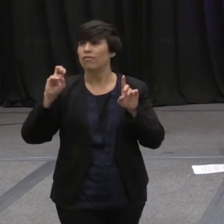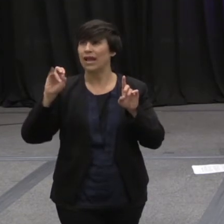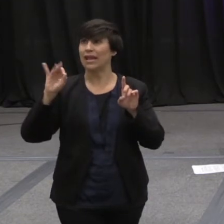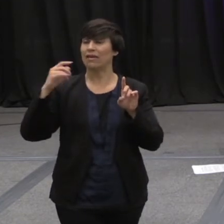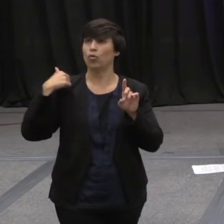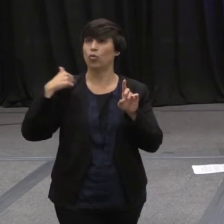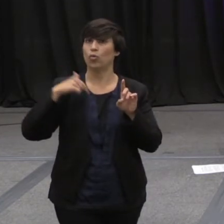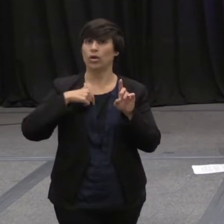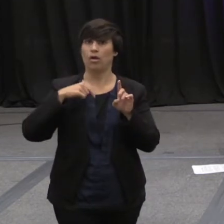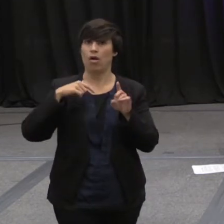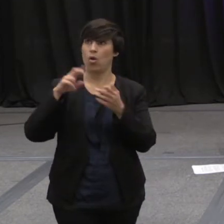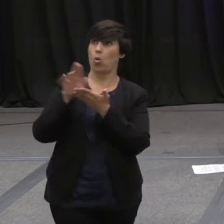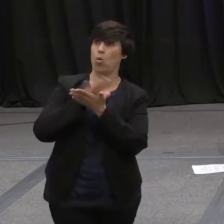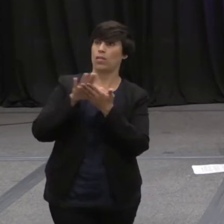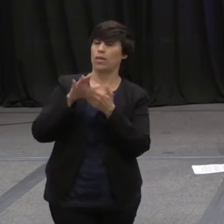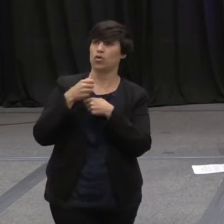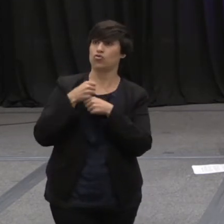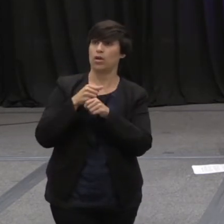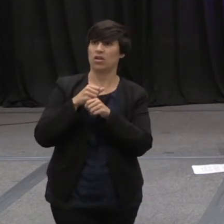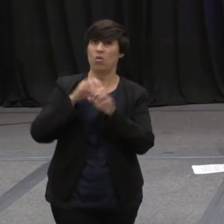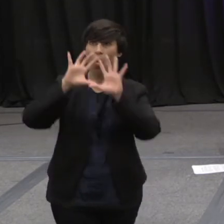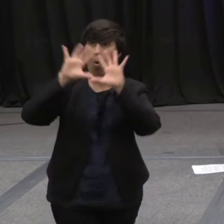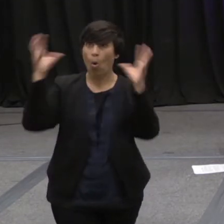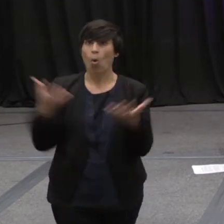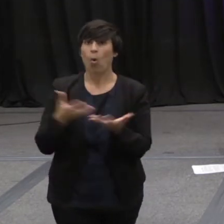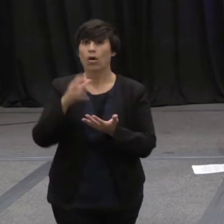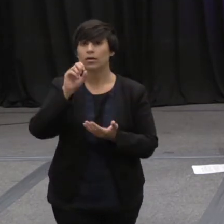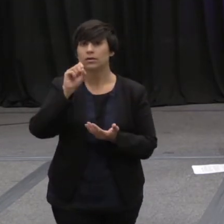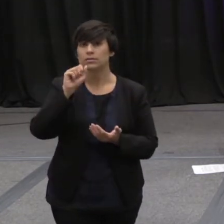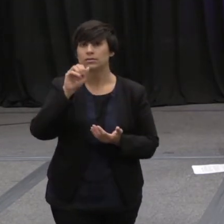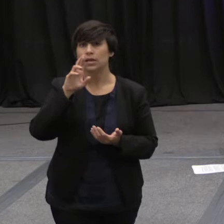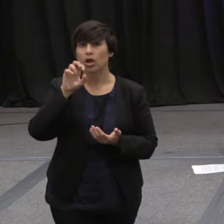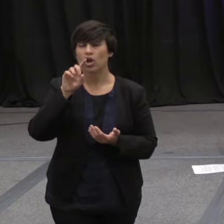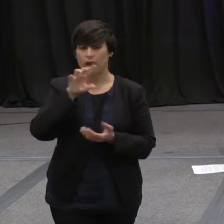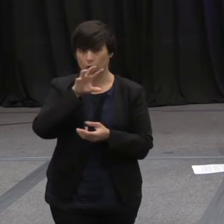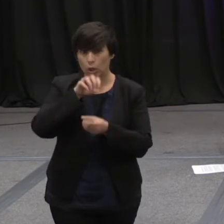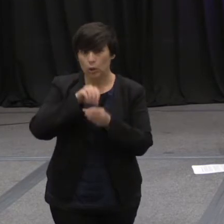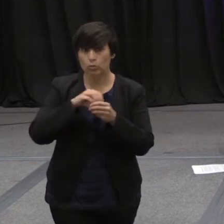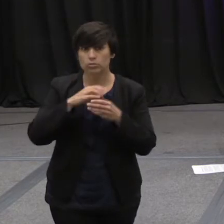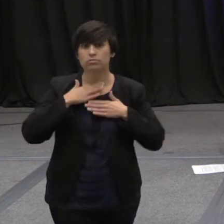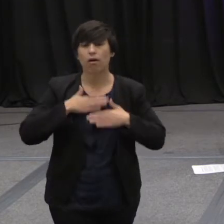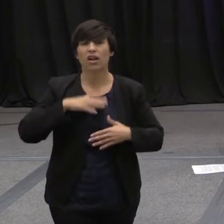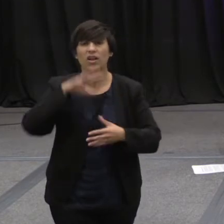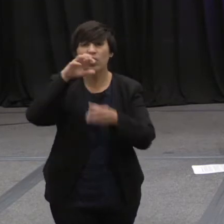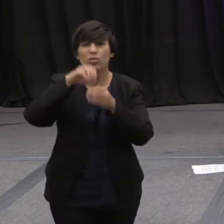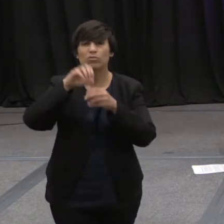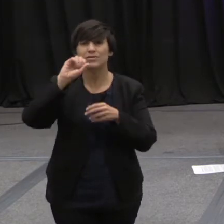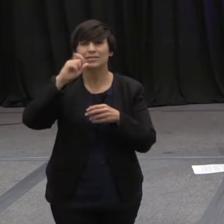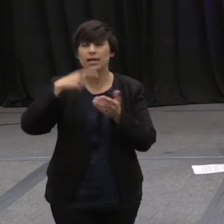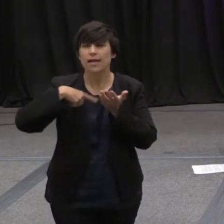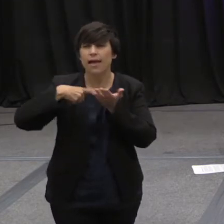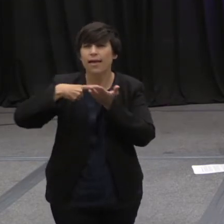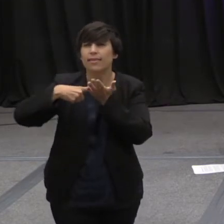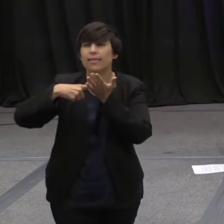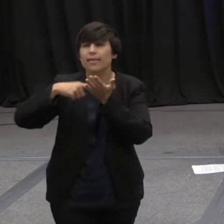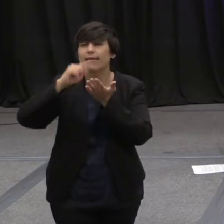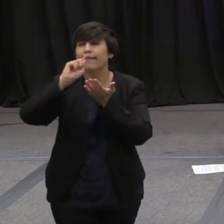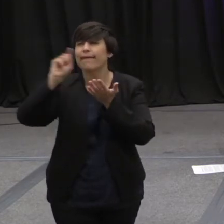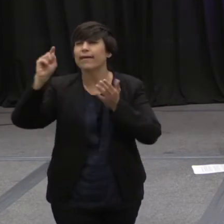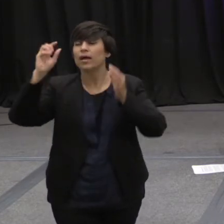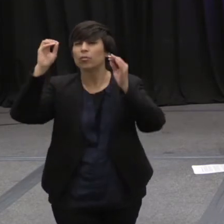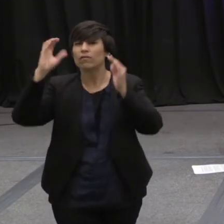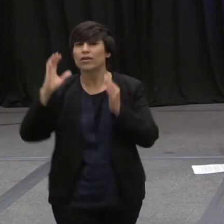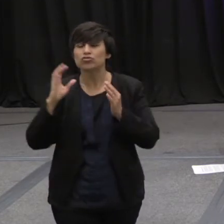all sacred. And that means bodies and that means sex. And I've talked to a couple professors about that.